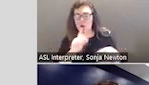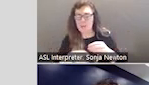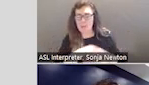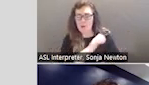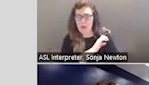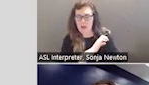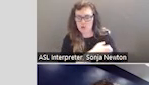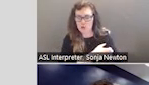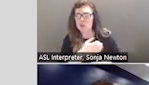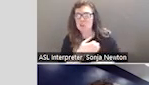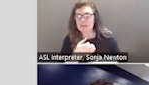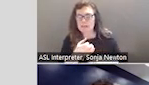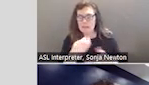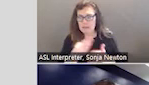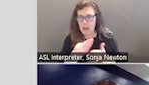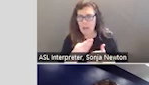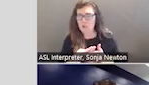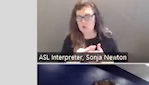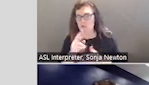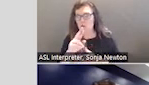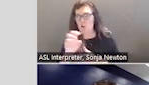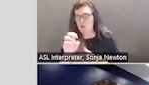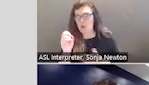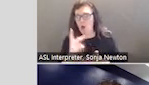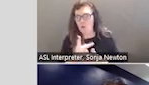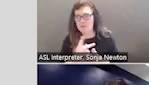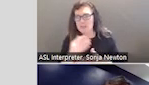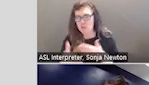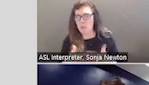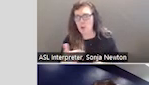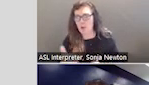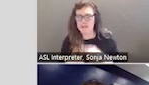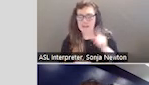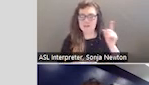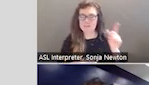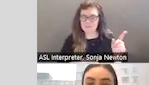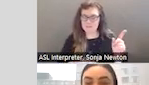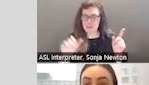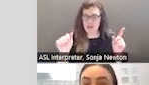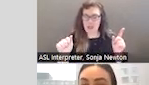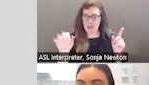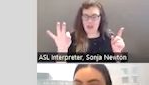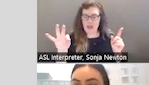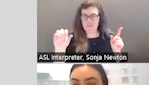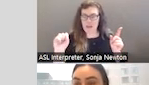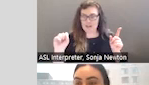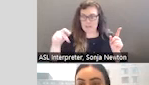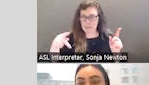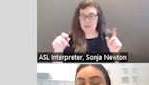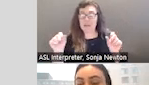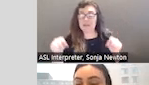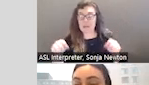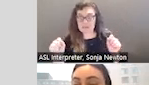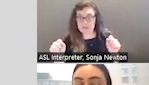the reauthorization process. Yes, so as we said, the Energy and Commerce Committee is